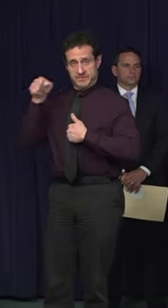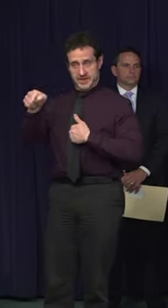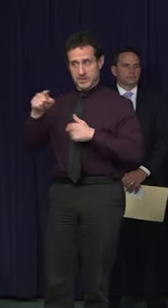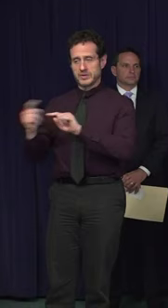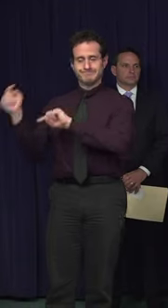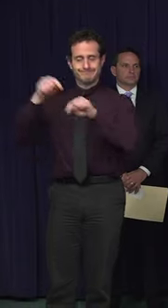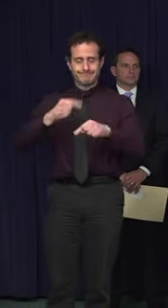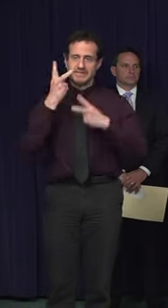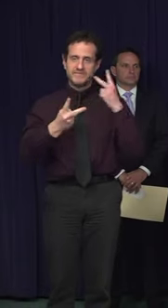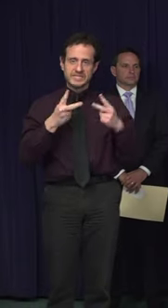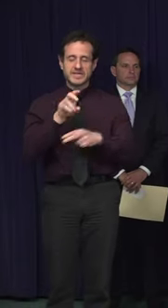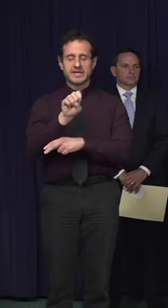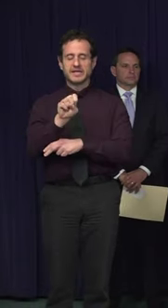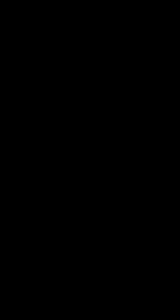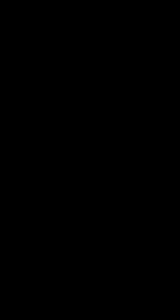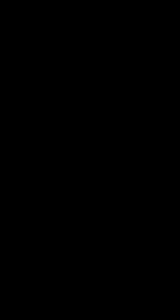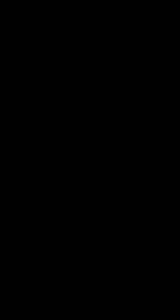visiting Sangamon County.